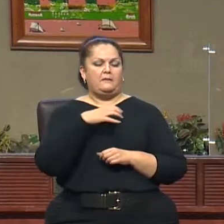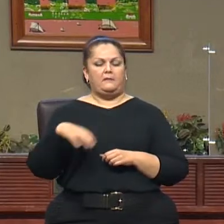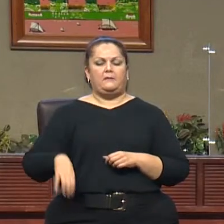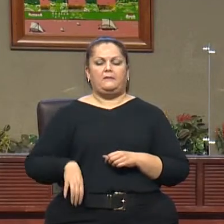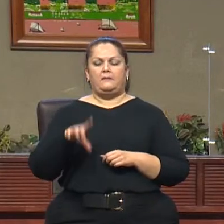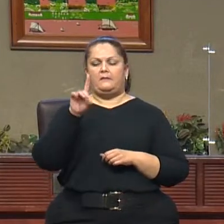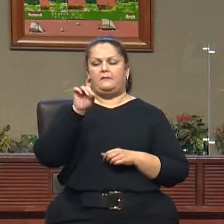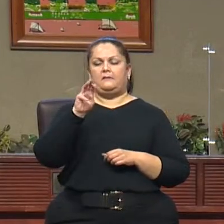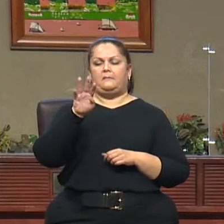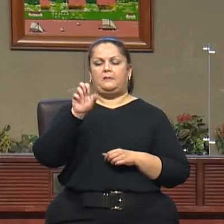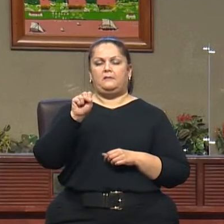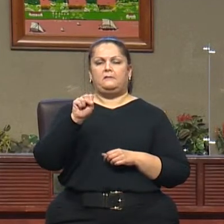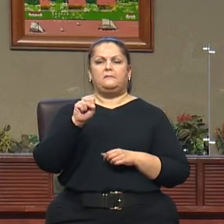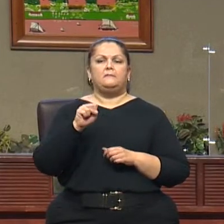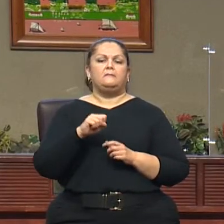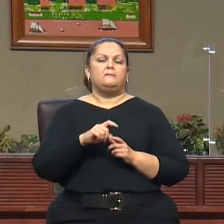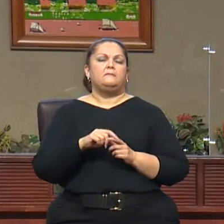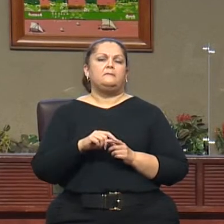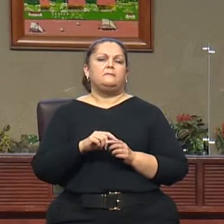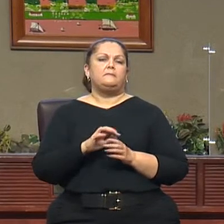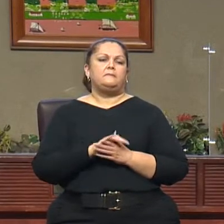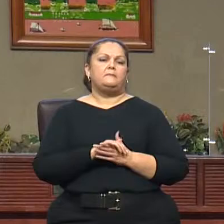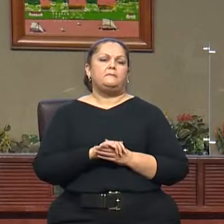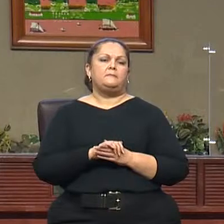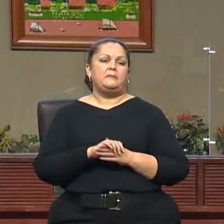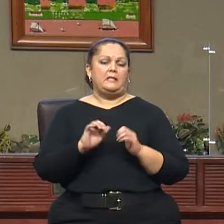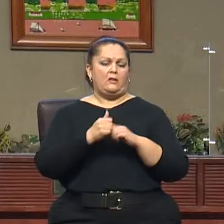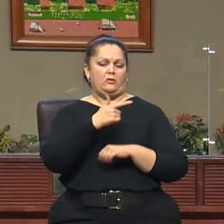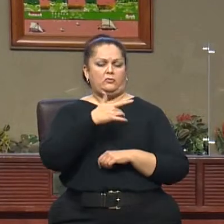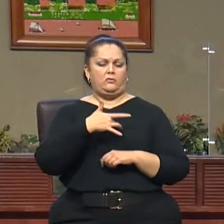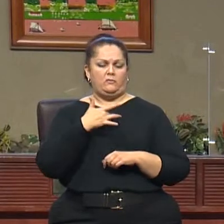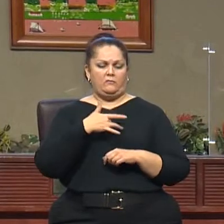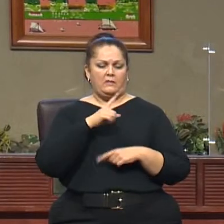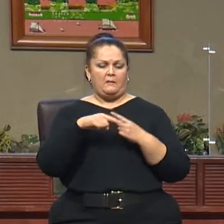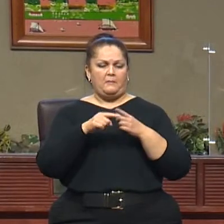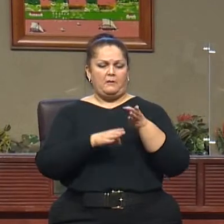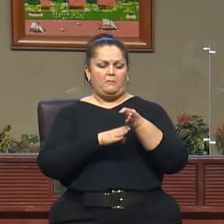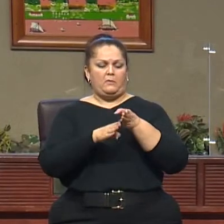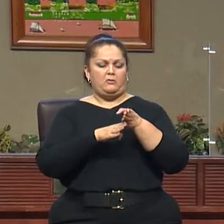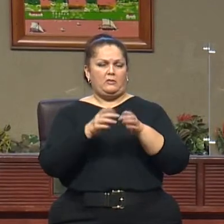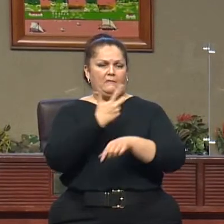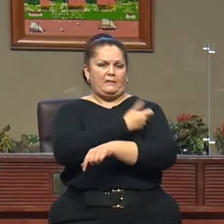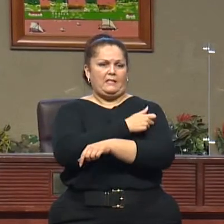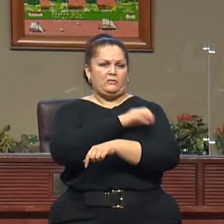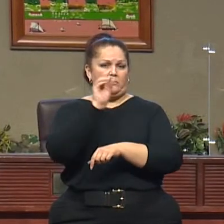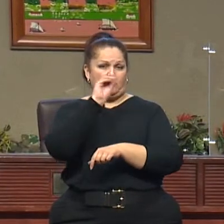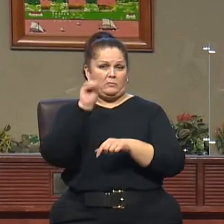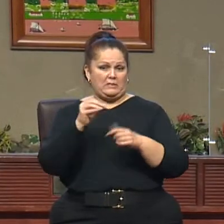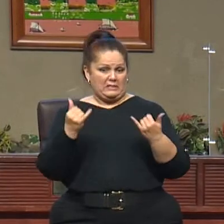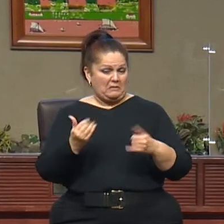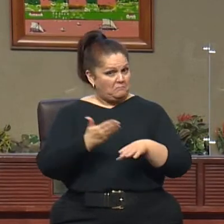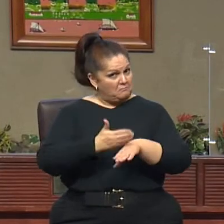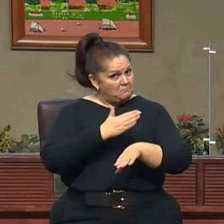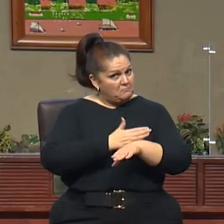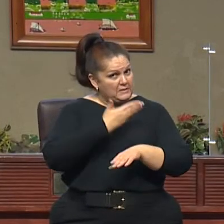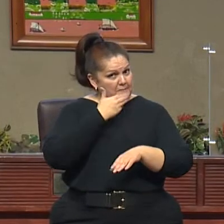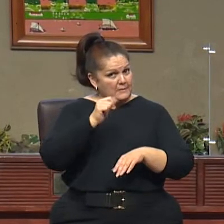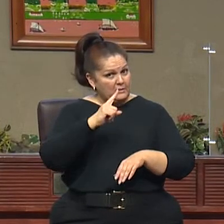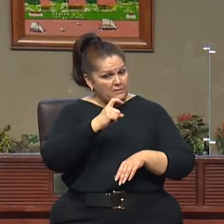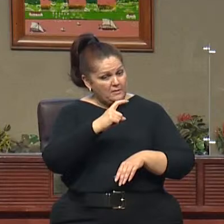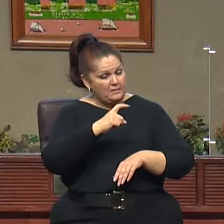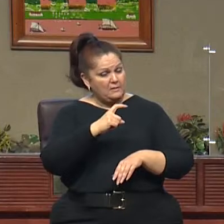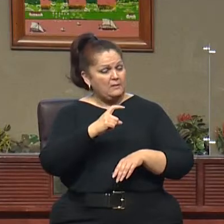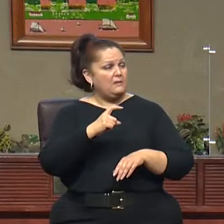Demings. Mayor Demings, how do you feel about minority vaccination rates now? Have they gotten better? If so, what things